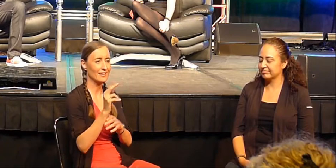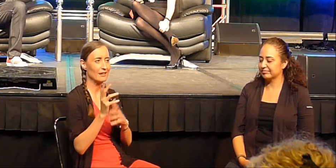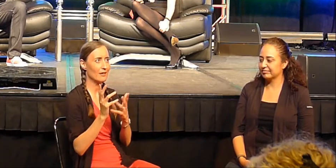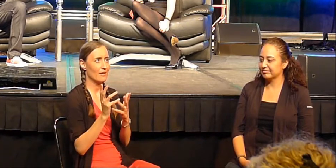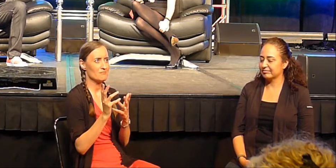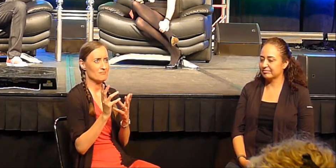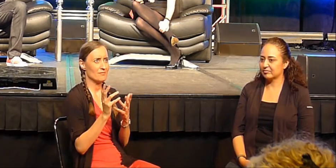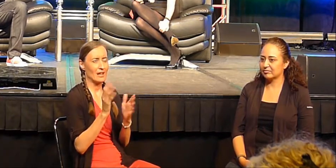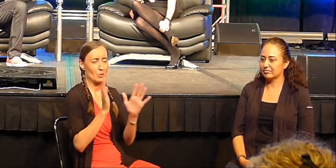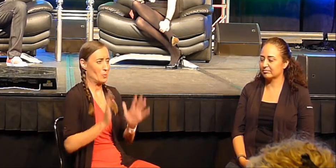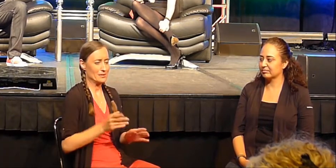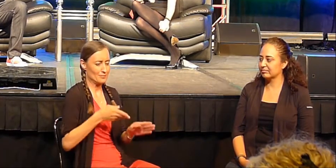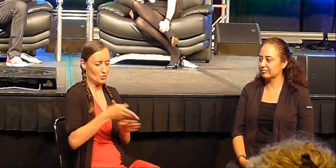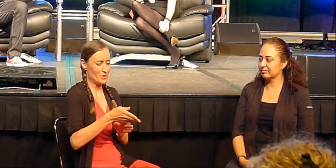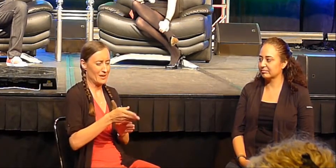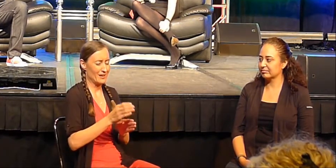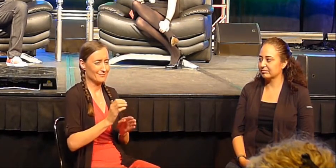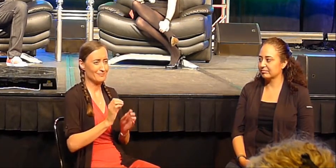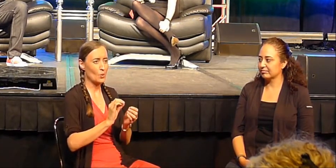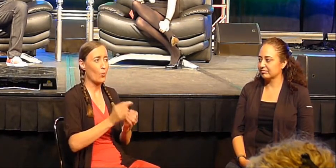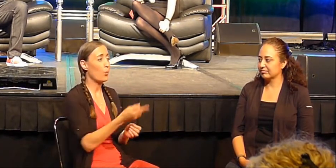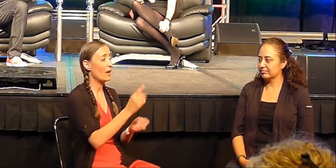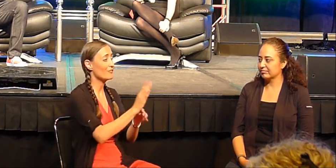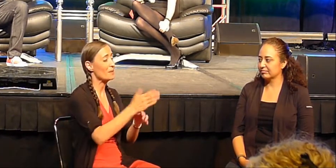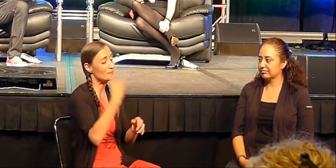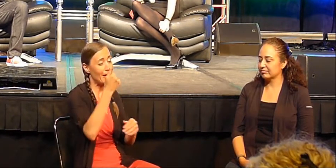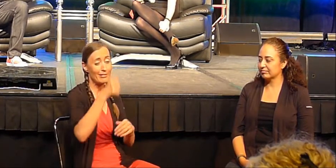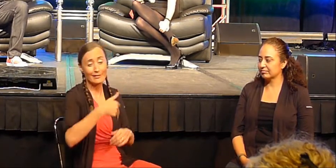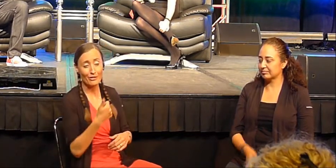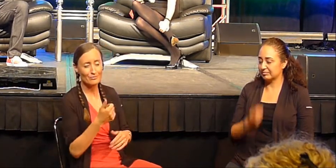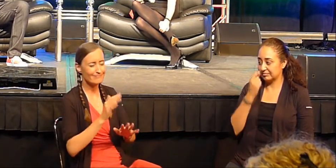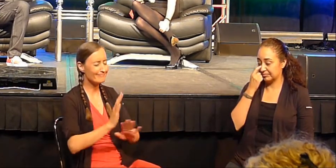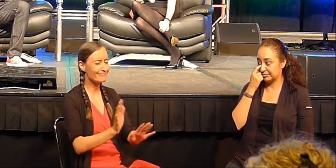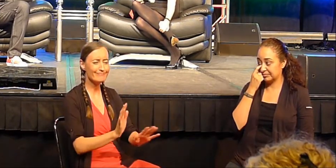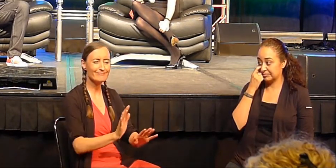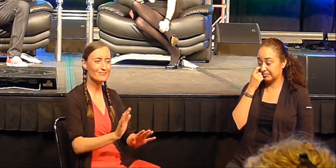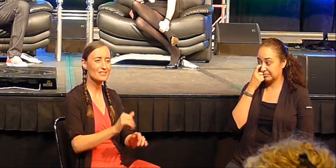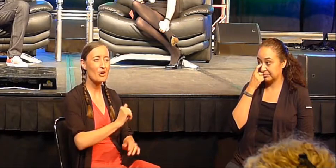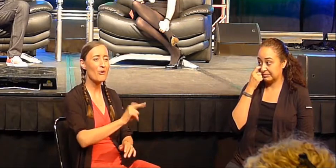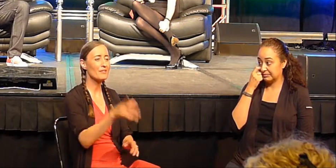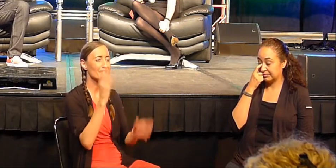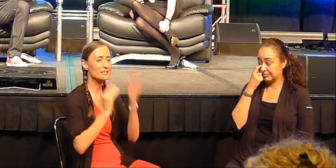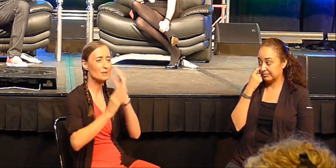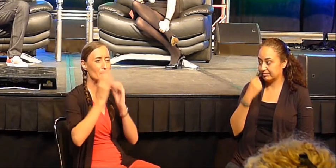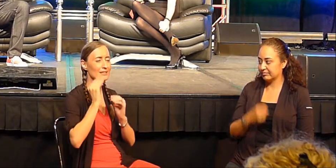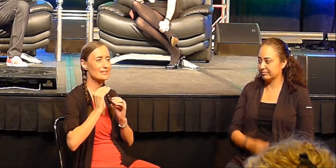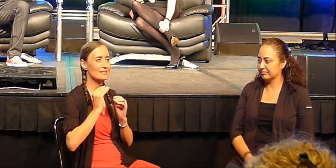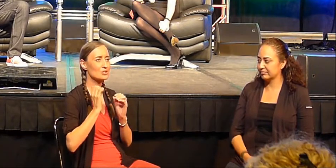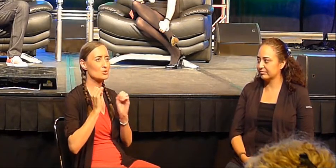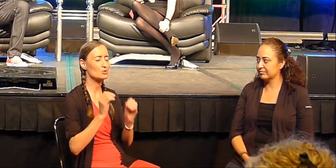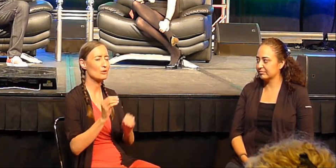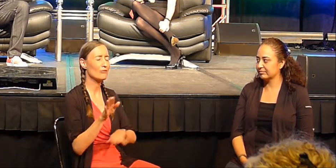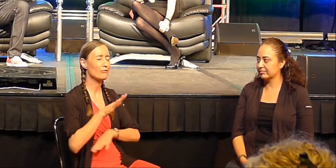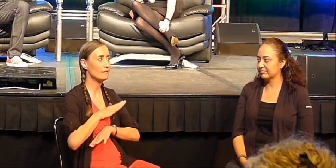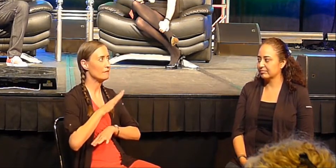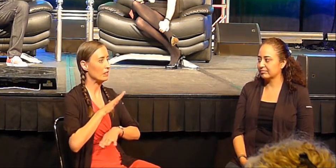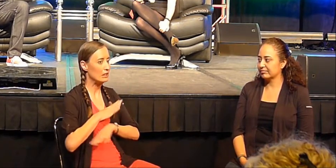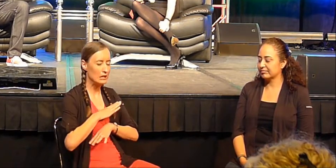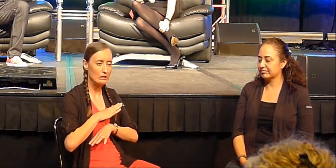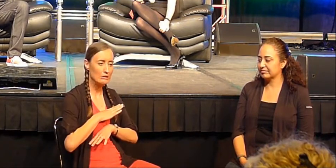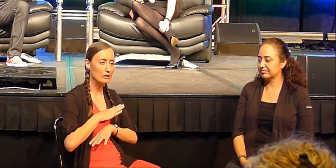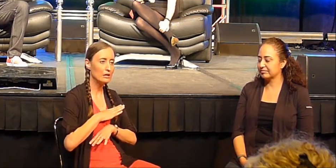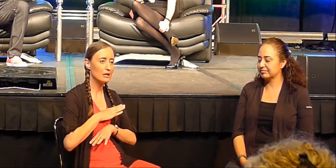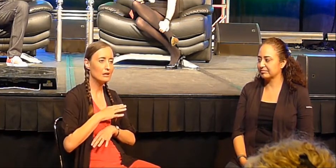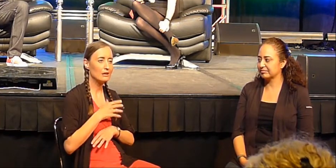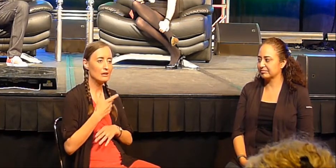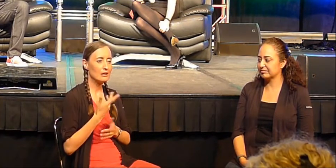any particular film better or worse than the other. All the experiences have been so incredibly fulfilling, and I'm so